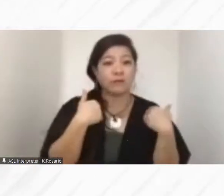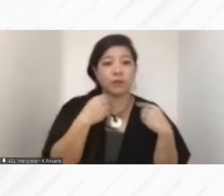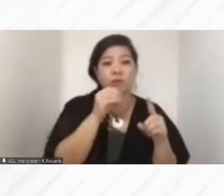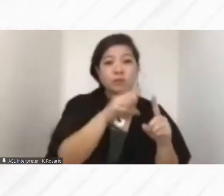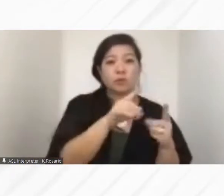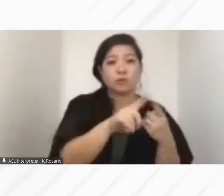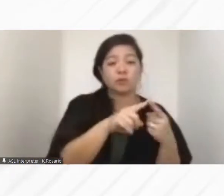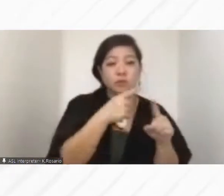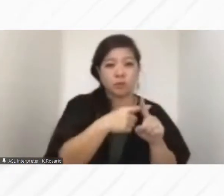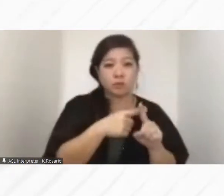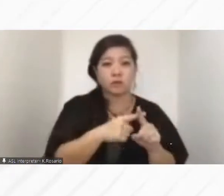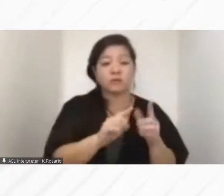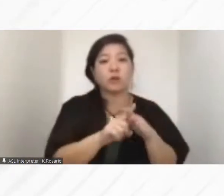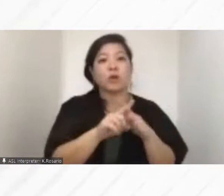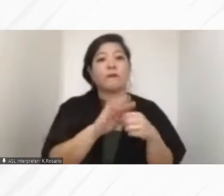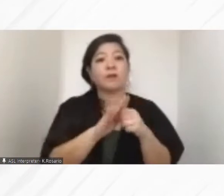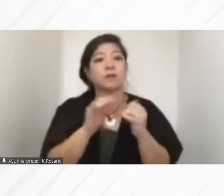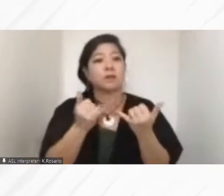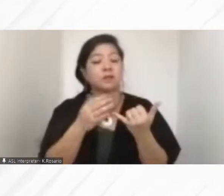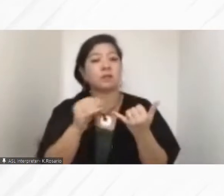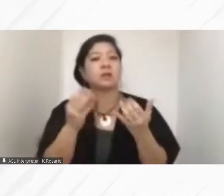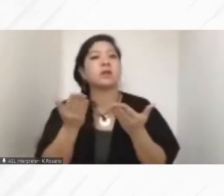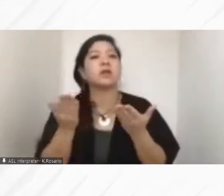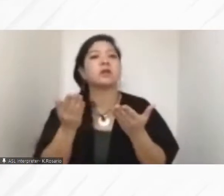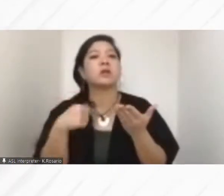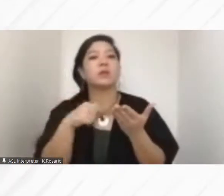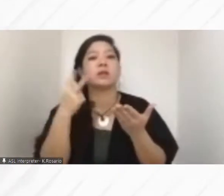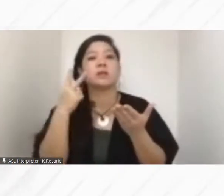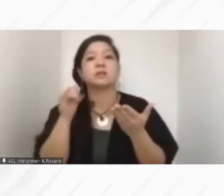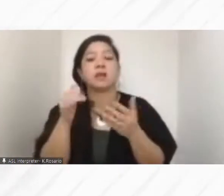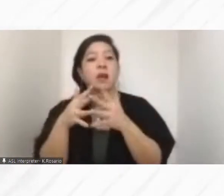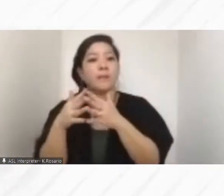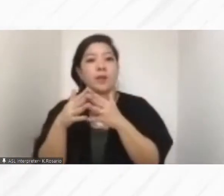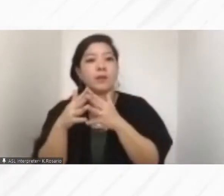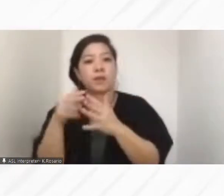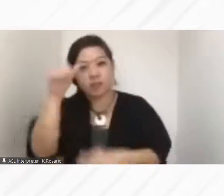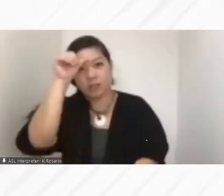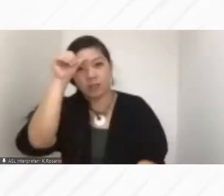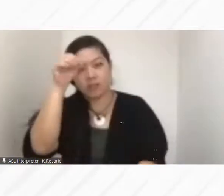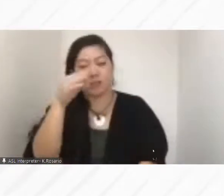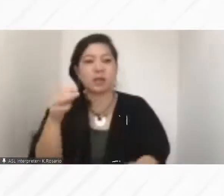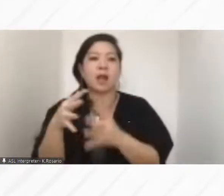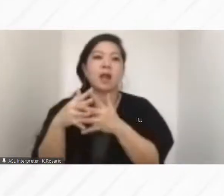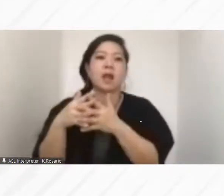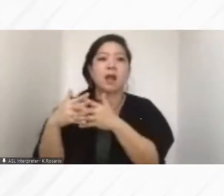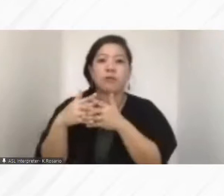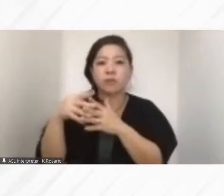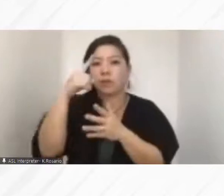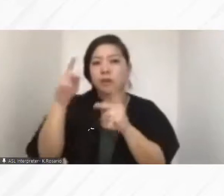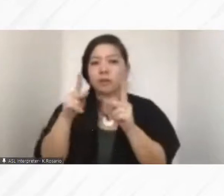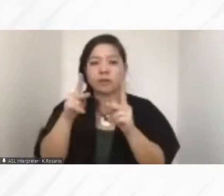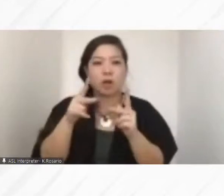virus. And as a consequence, here on the mainland, we've seen American Indians, Alaska Natives, and African Americans hospitalized at 5 times